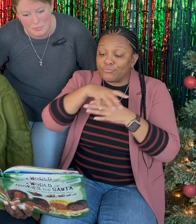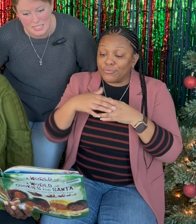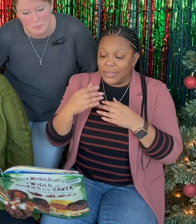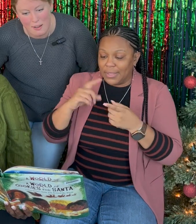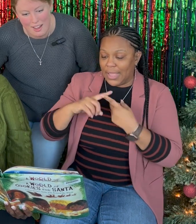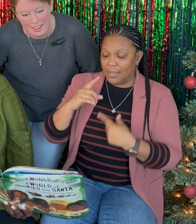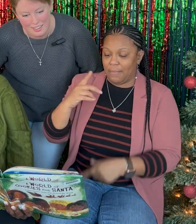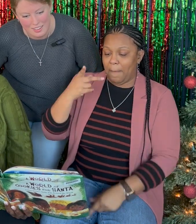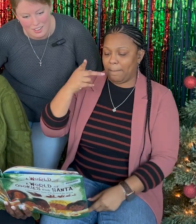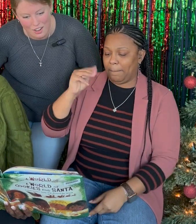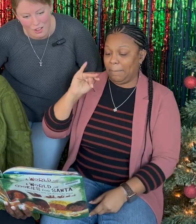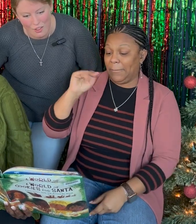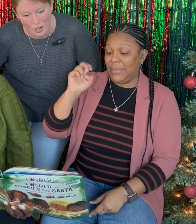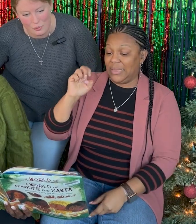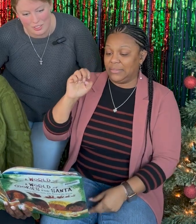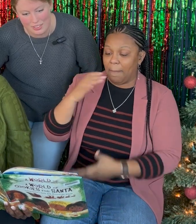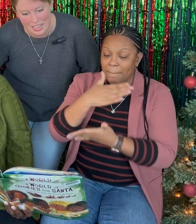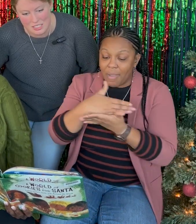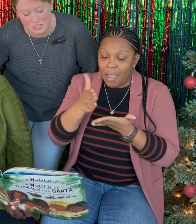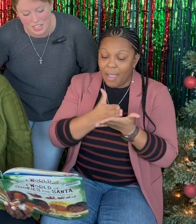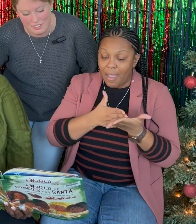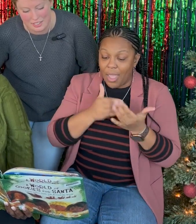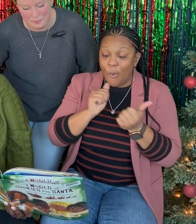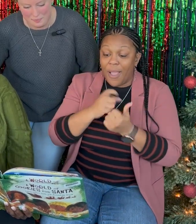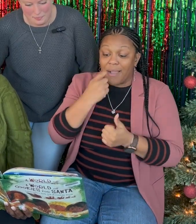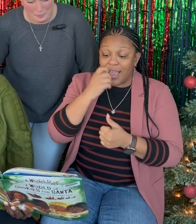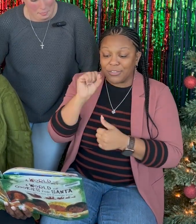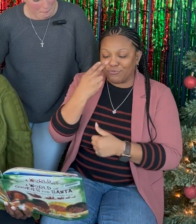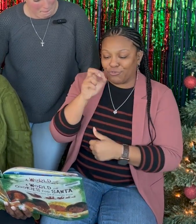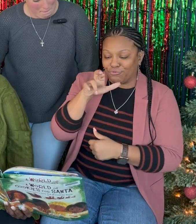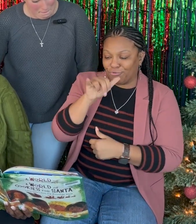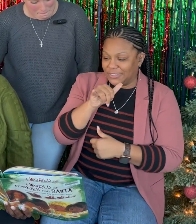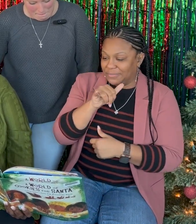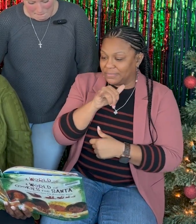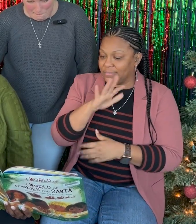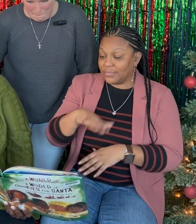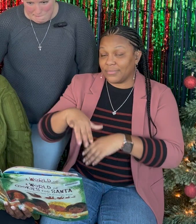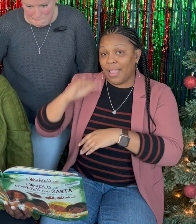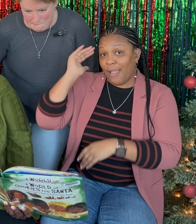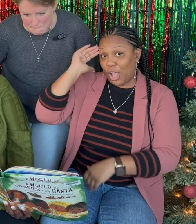fruit-filled mince pie along with a glass of sherry.